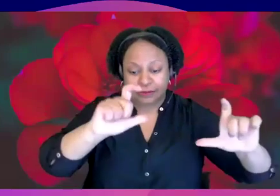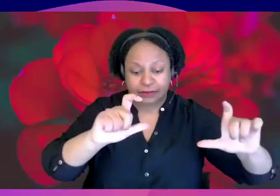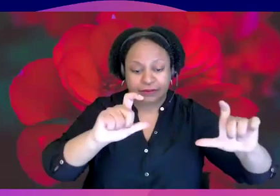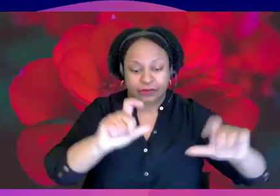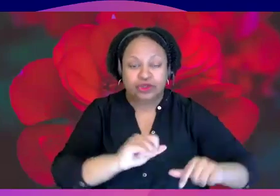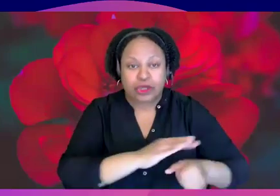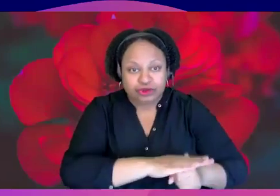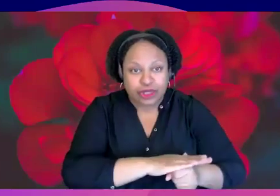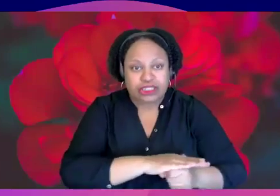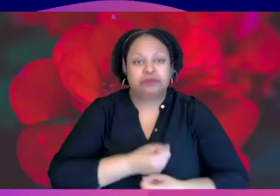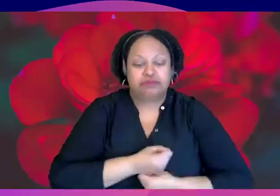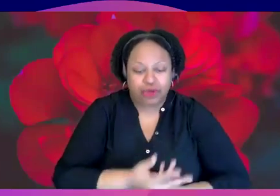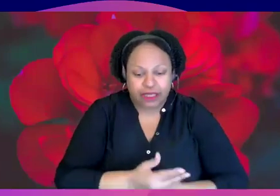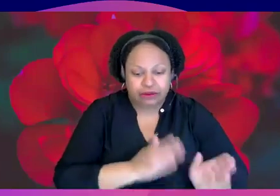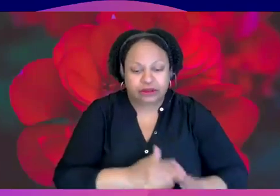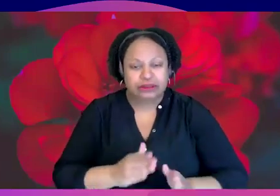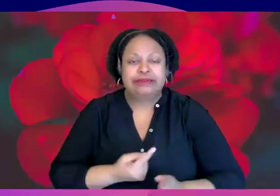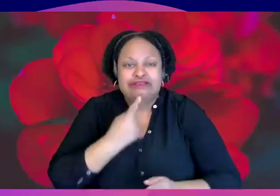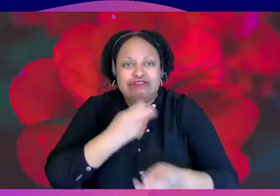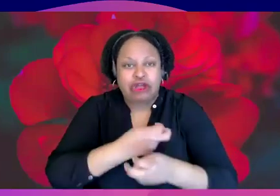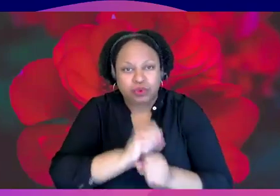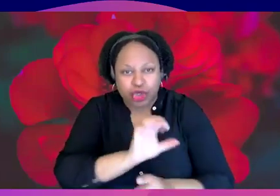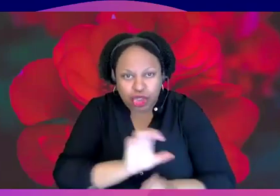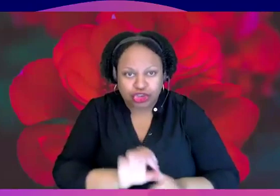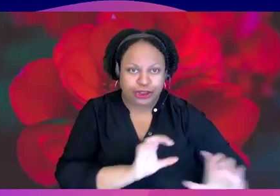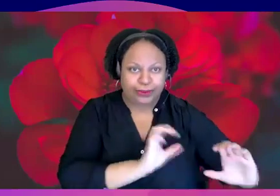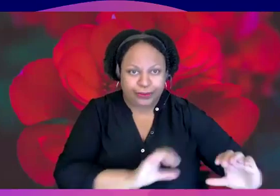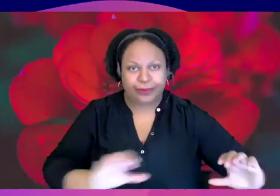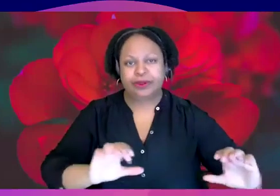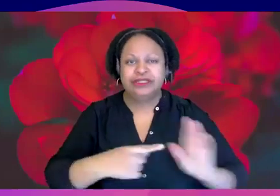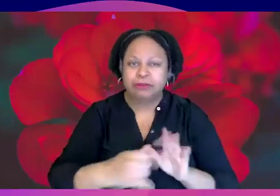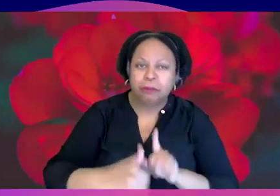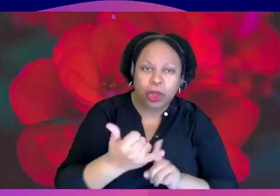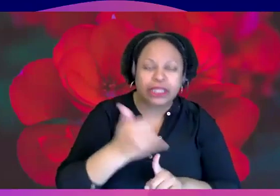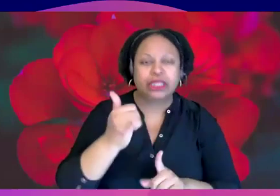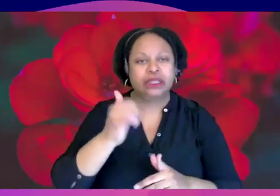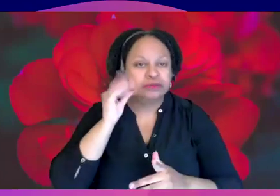stress, burnout lives here, toxic work cultures, so bullying,